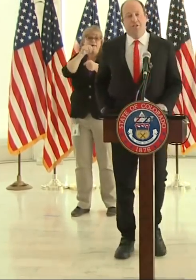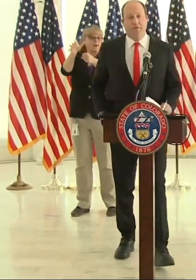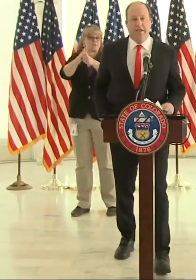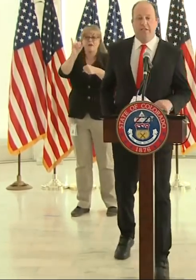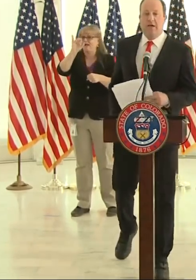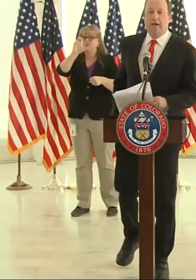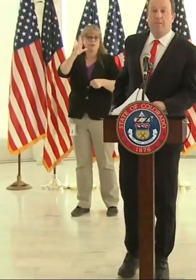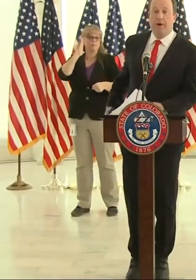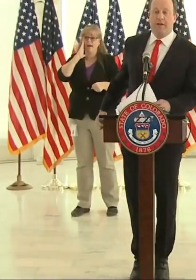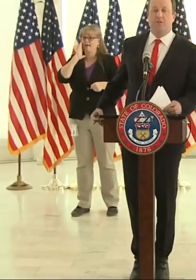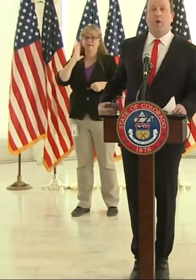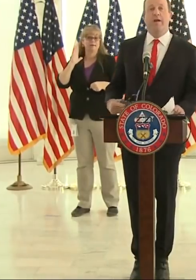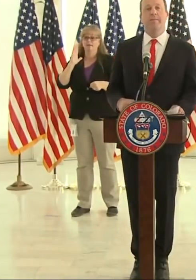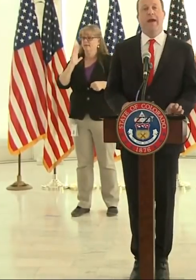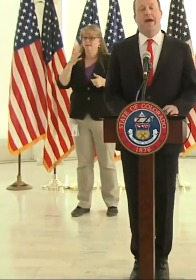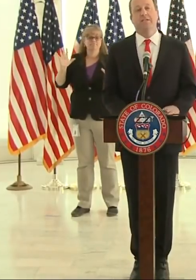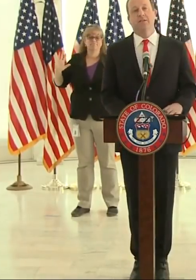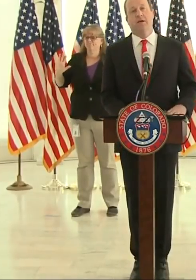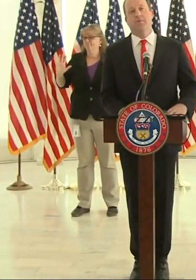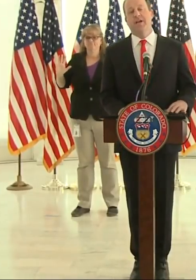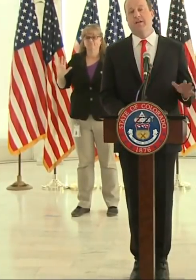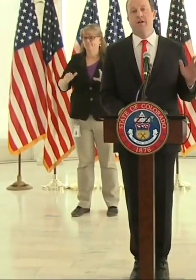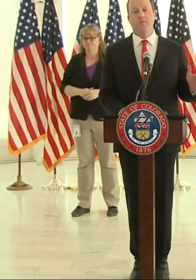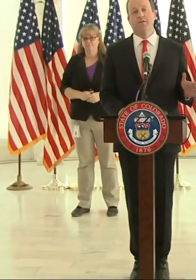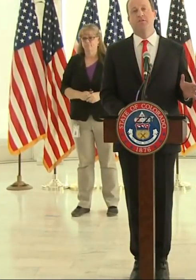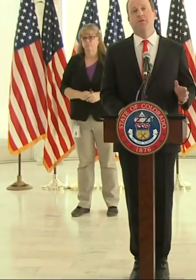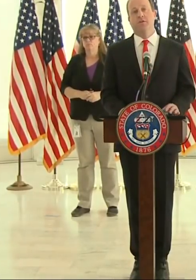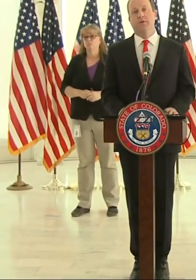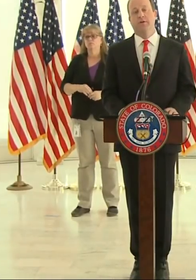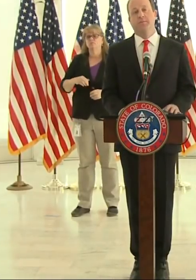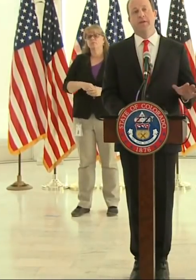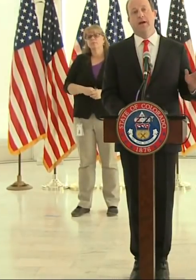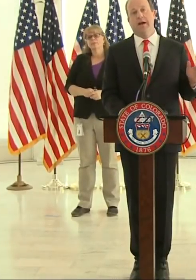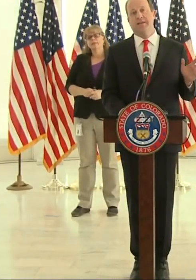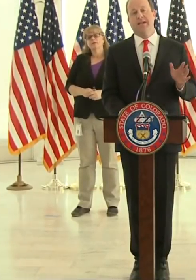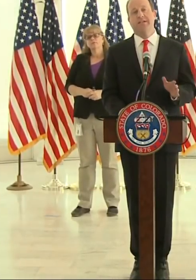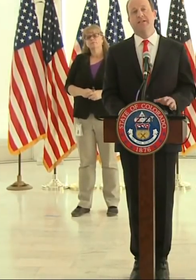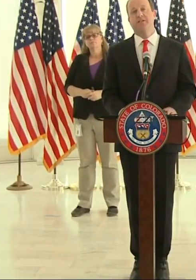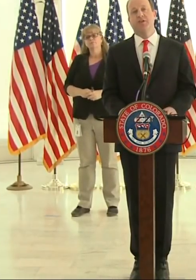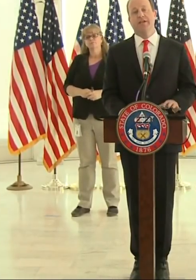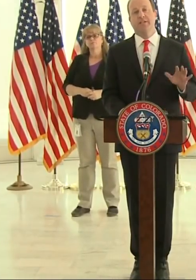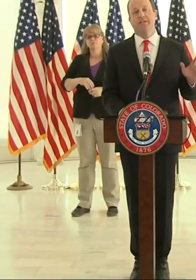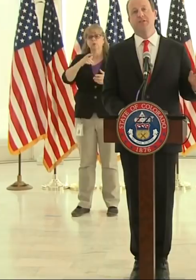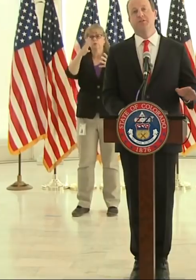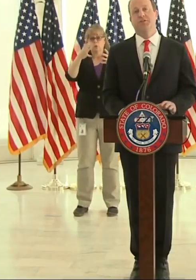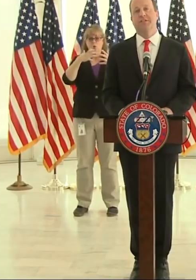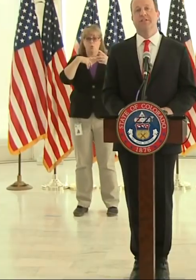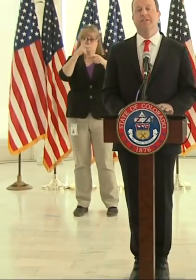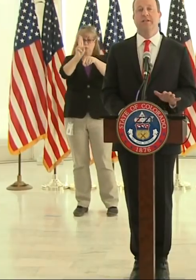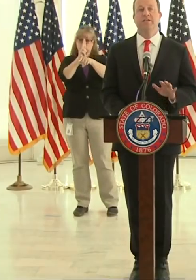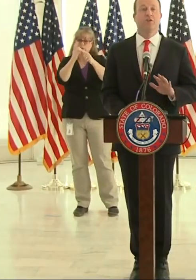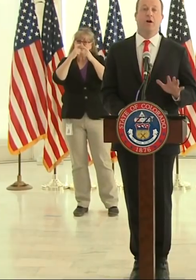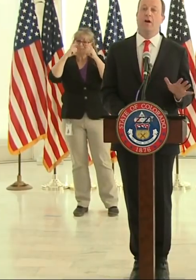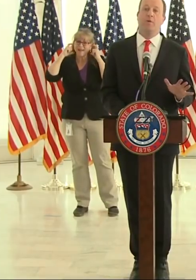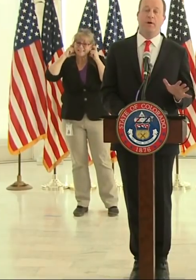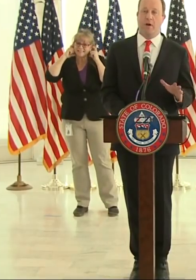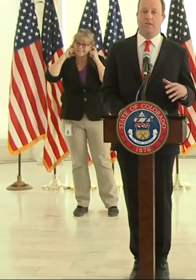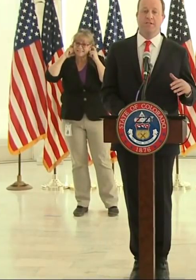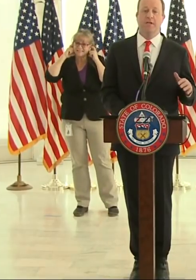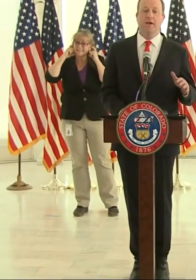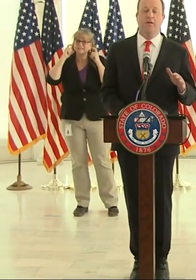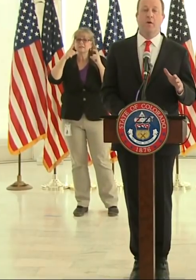So each of these components, wearing masks, protecting our most vulnerable, the testing and tracing, the social distancing, these are